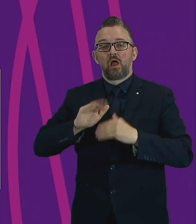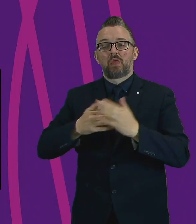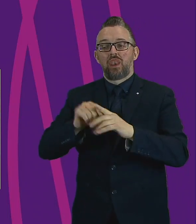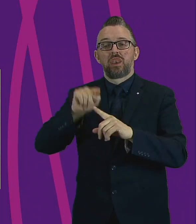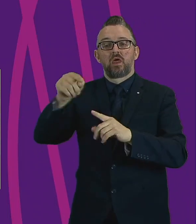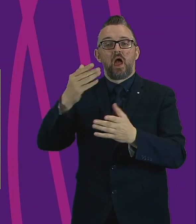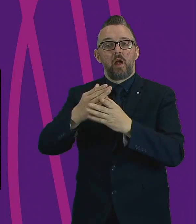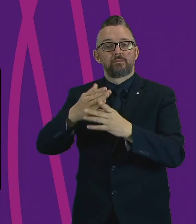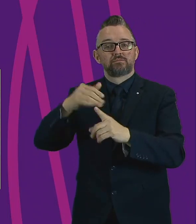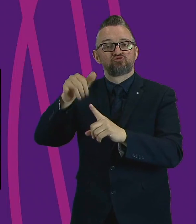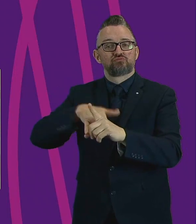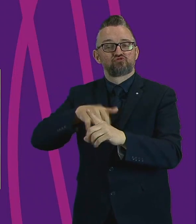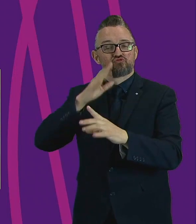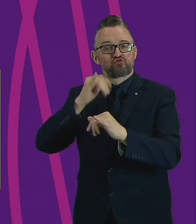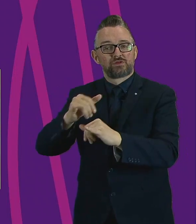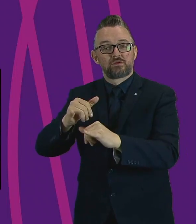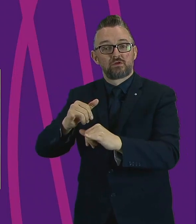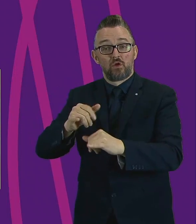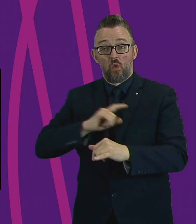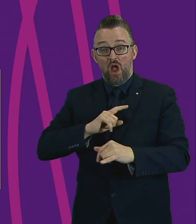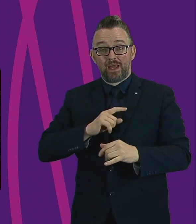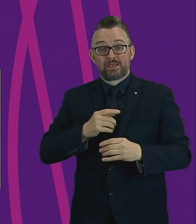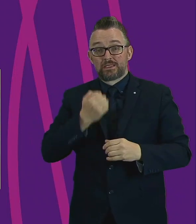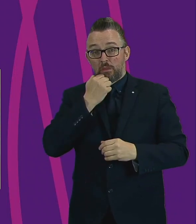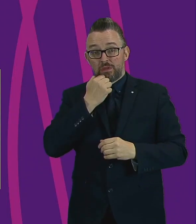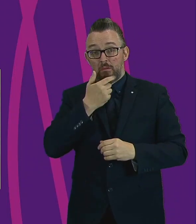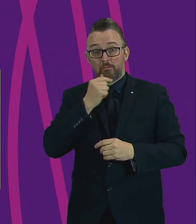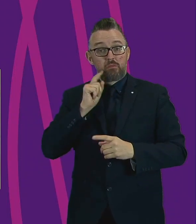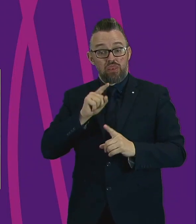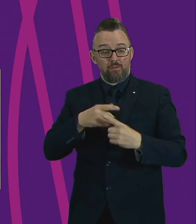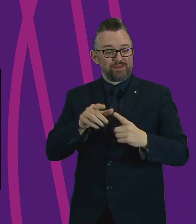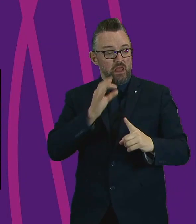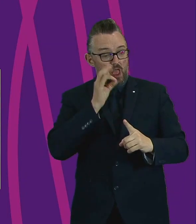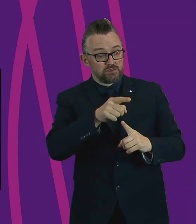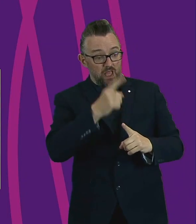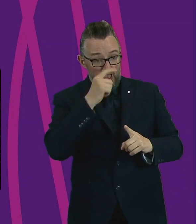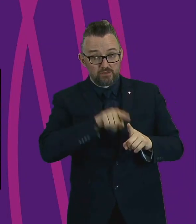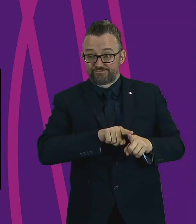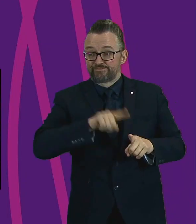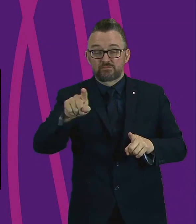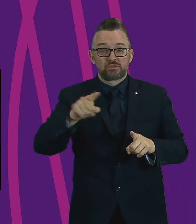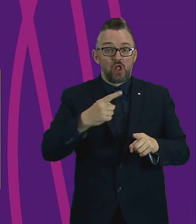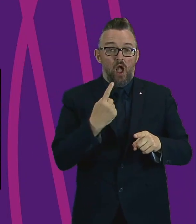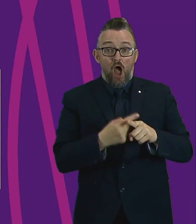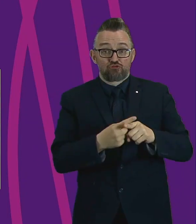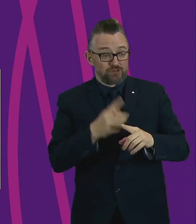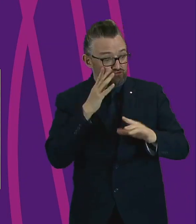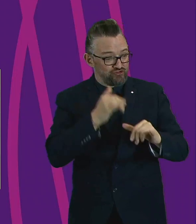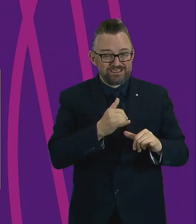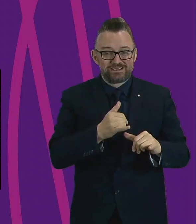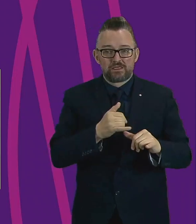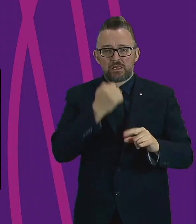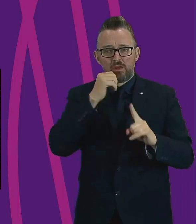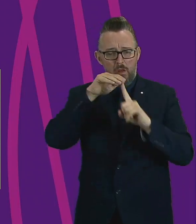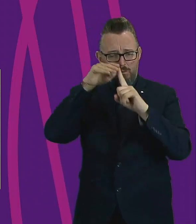of people being sent on an urgent referral for further investigation or diagnostic tests for suspected cancer dropped by as much